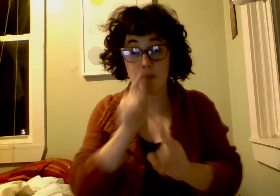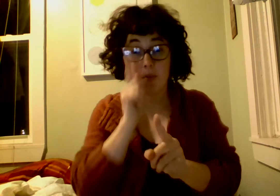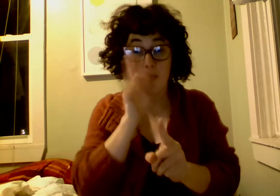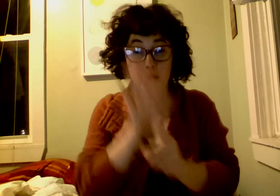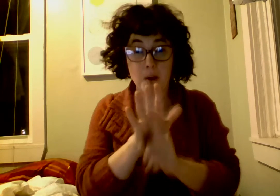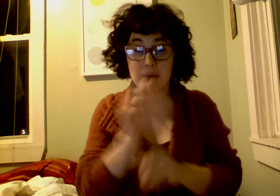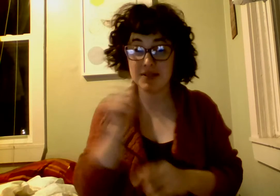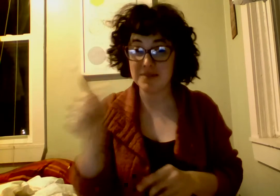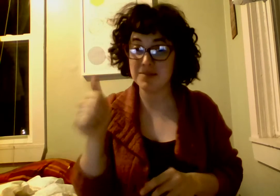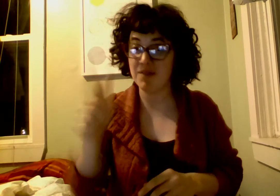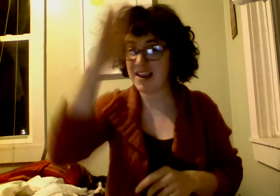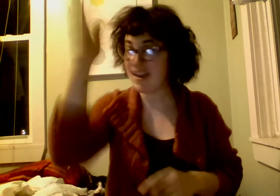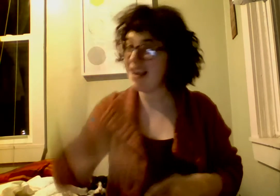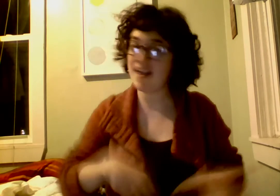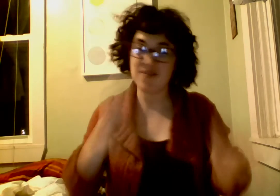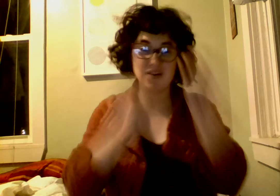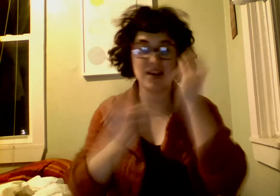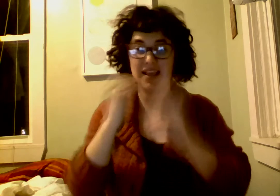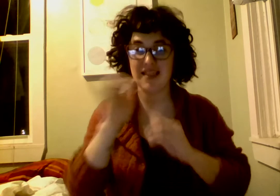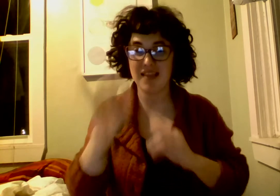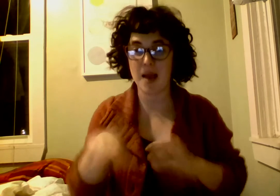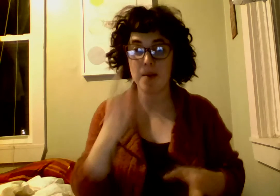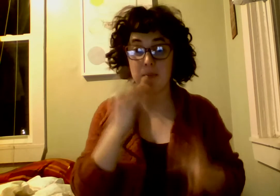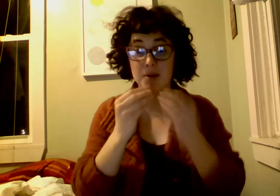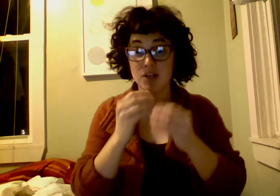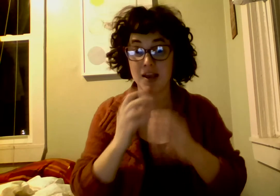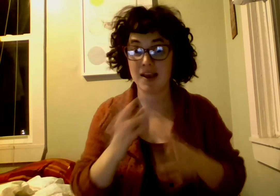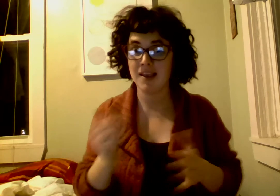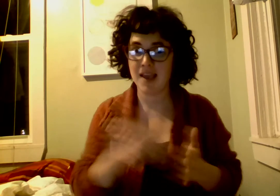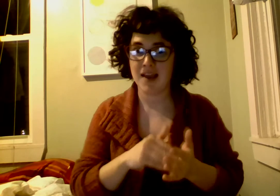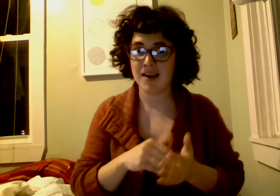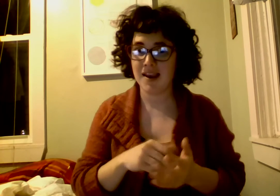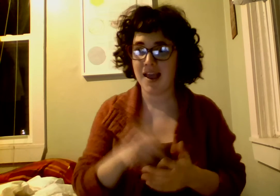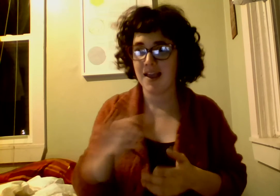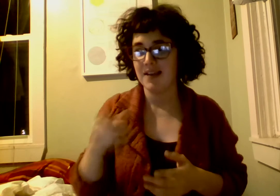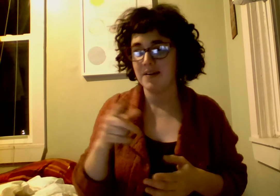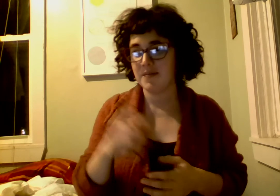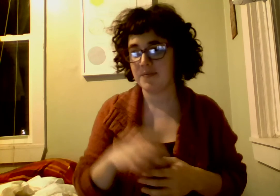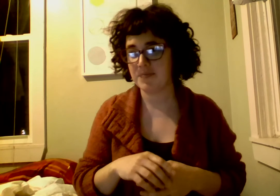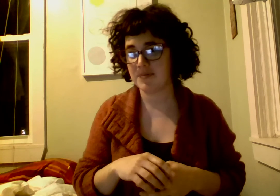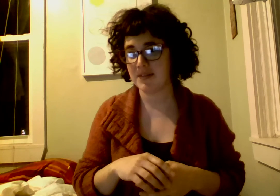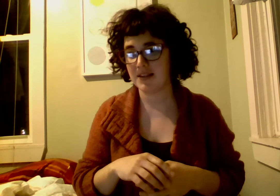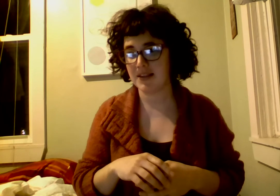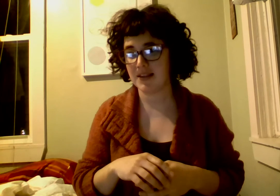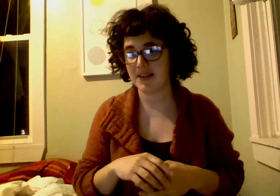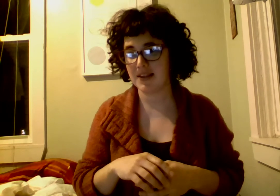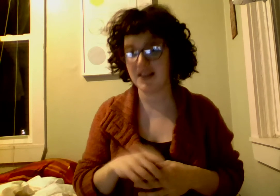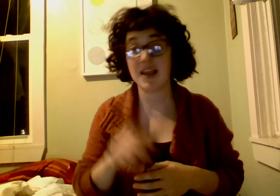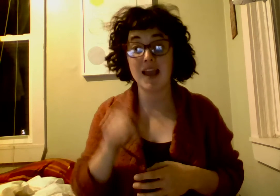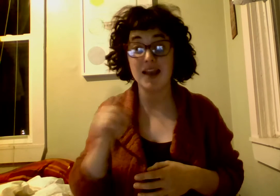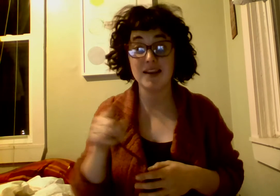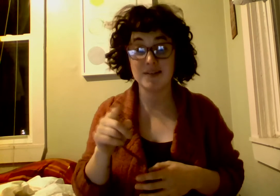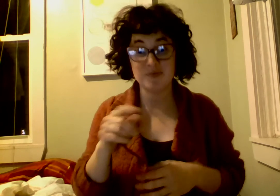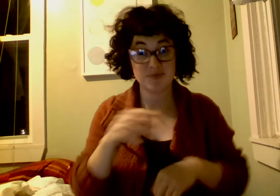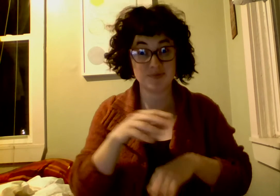he never did. And don't you do that either. Og snip, snap, snute, her eventyret ute, which is